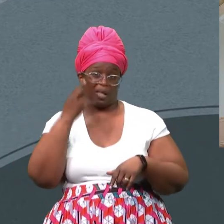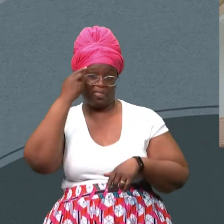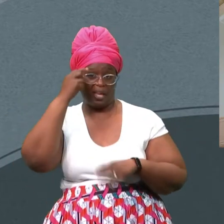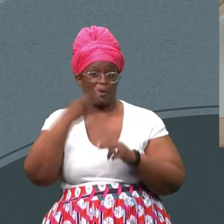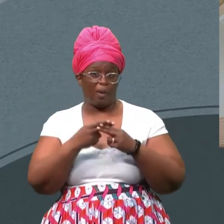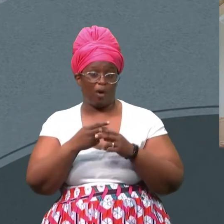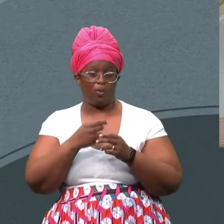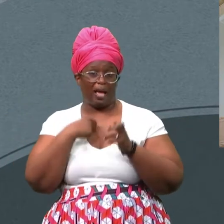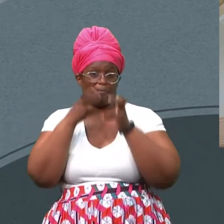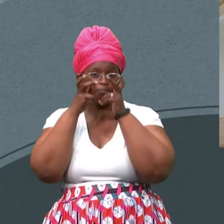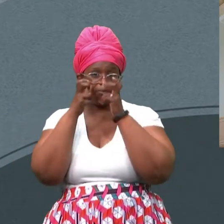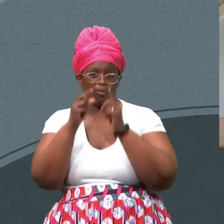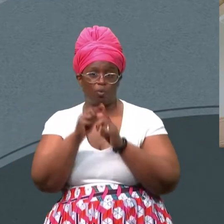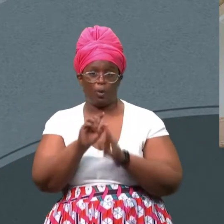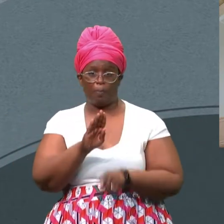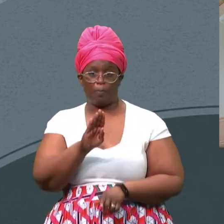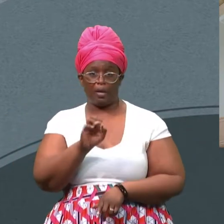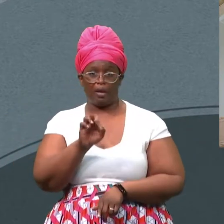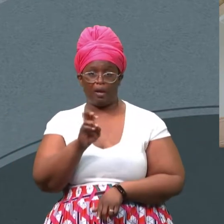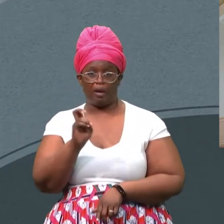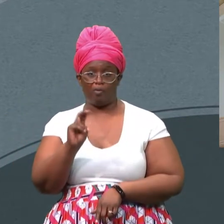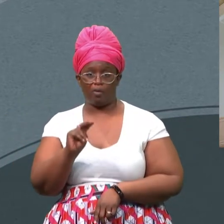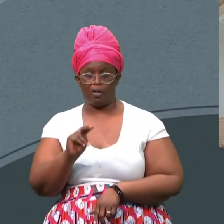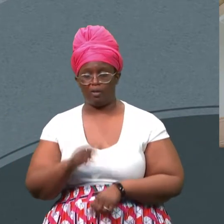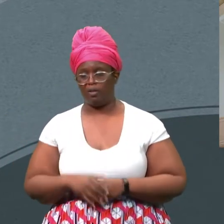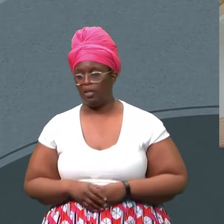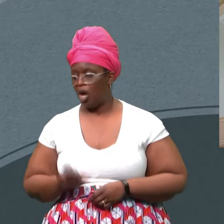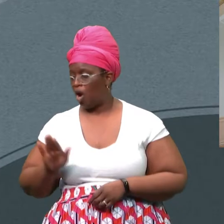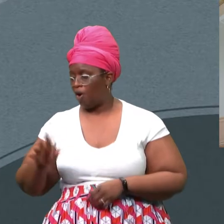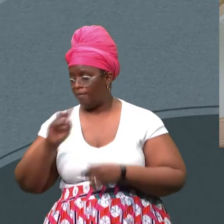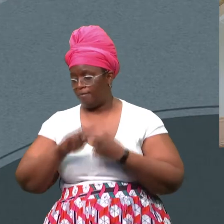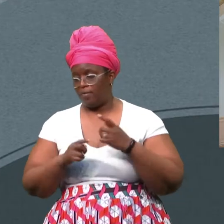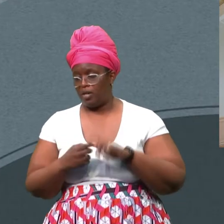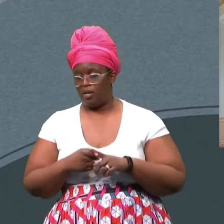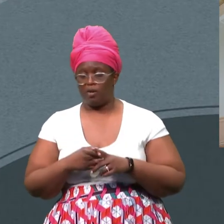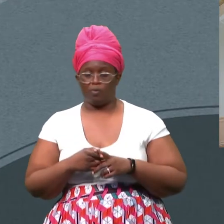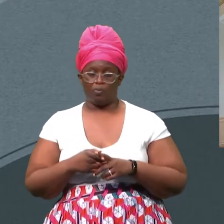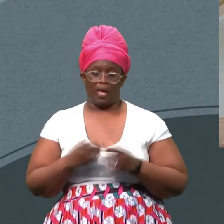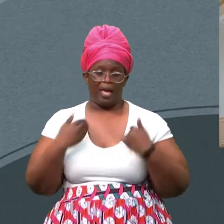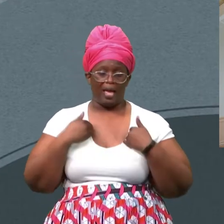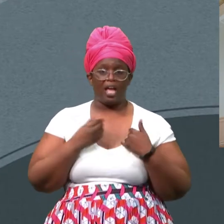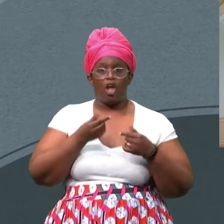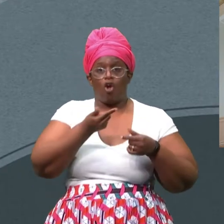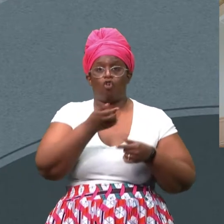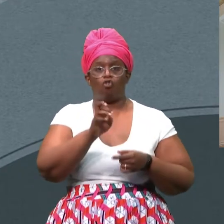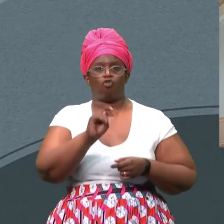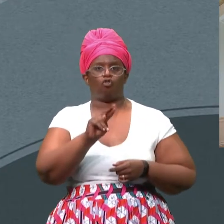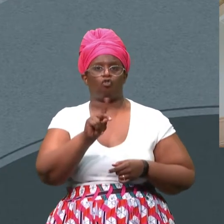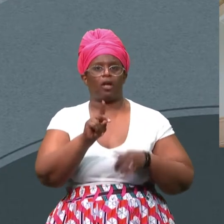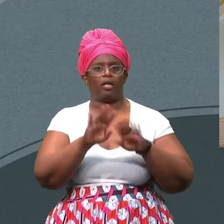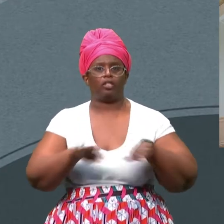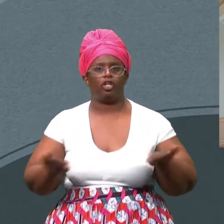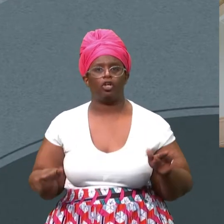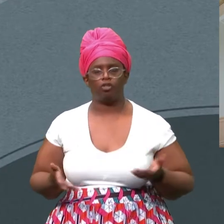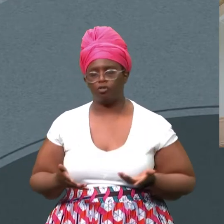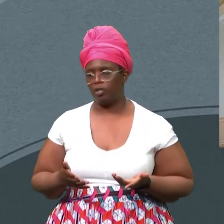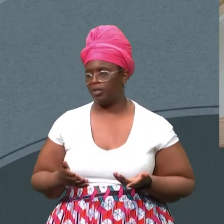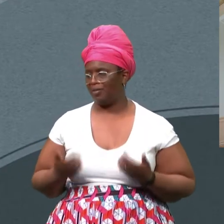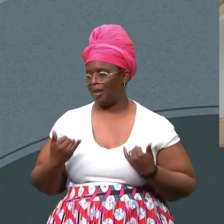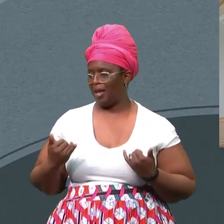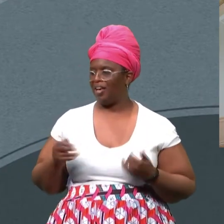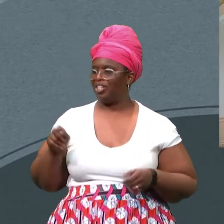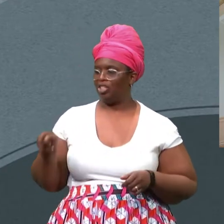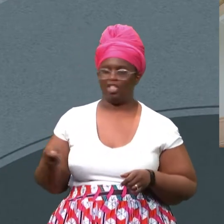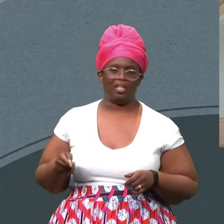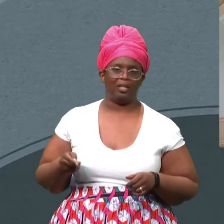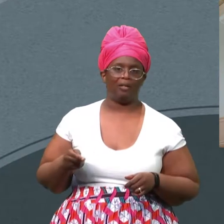her friends were babysitting their grandchildren, Elizabeth finally was at a point in her life where she was out buying